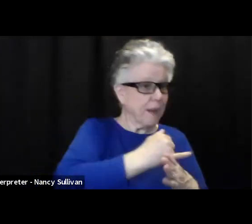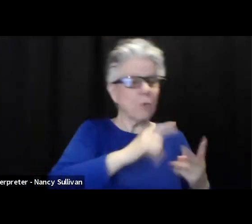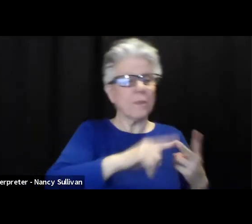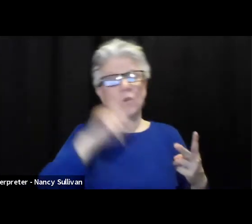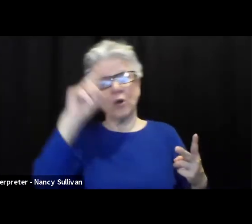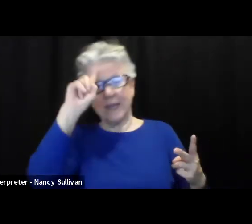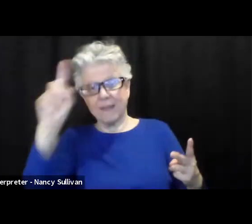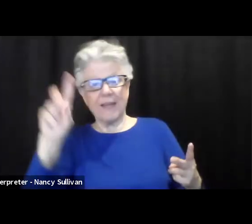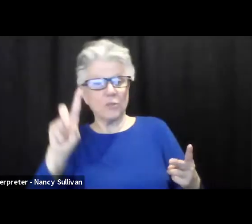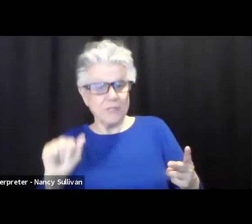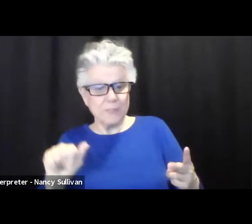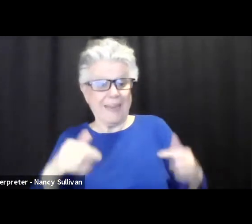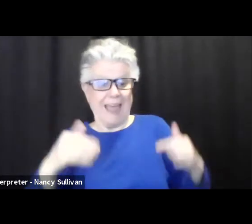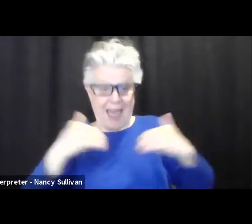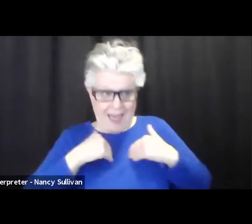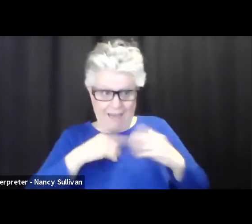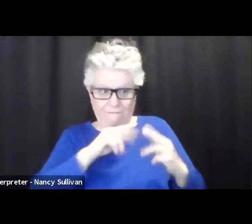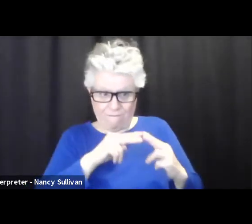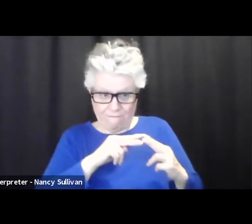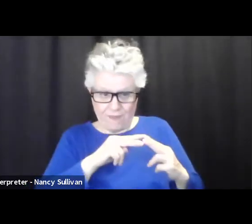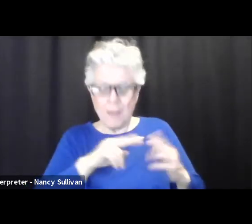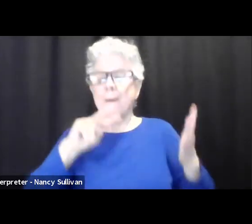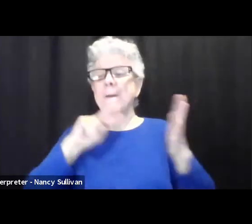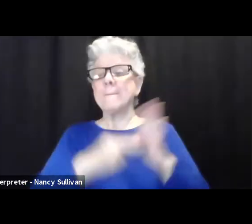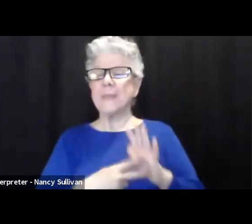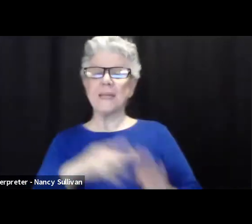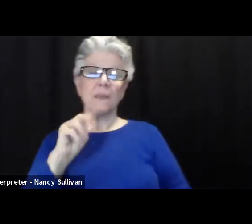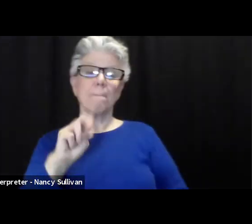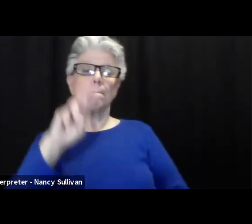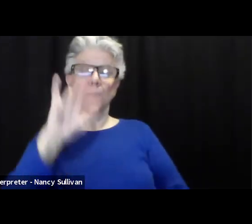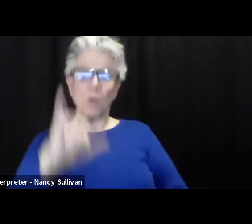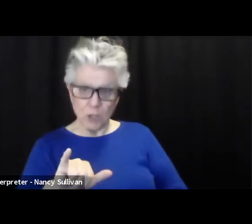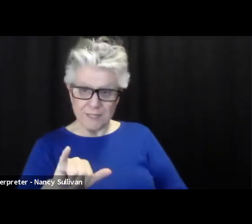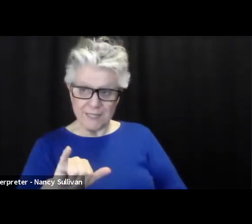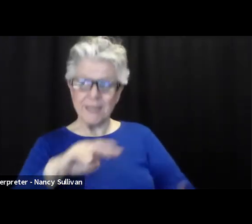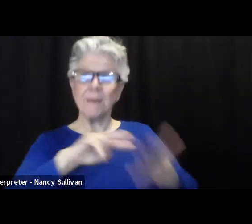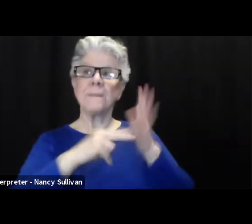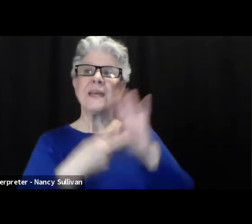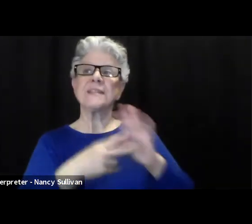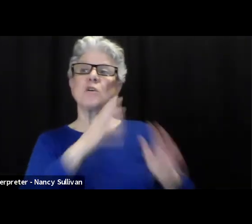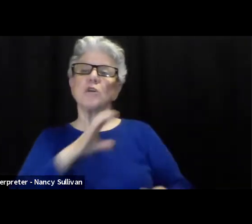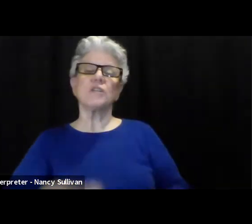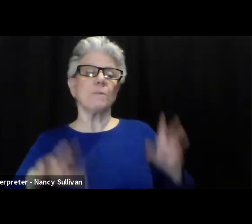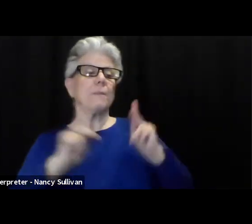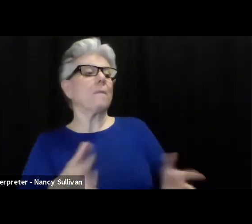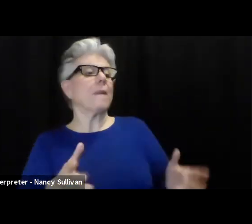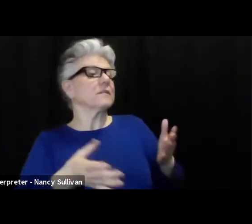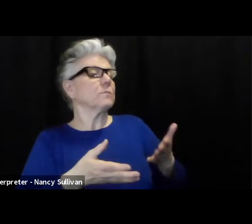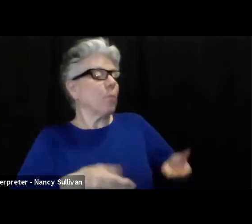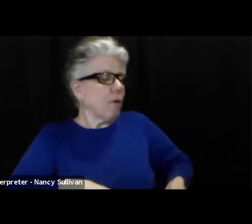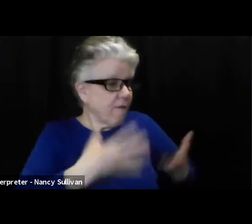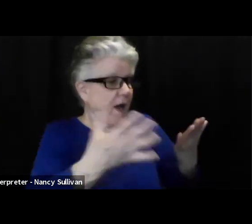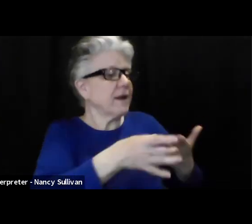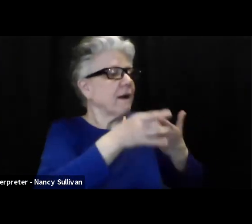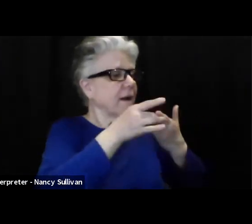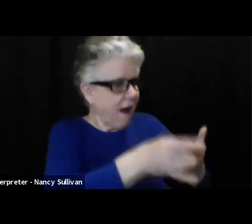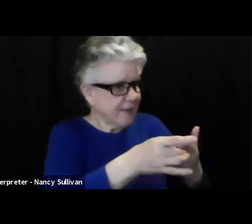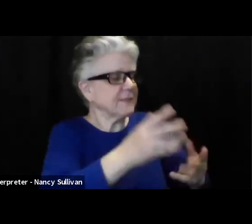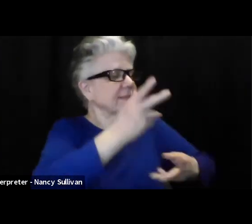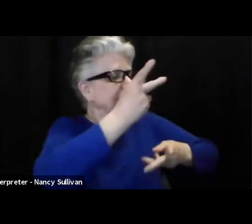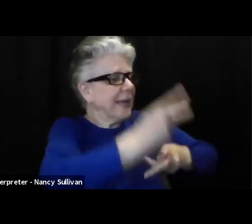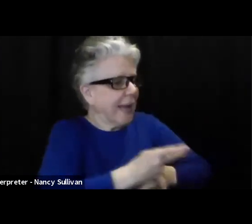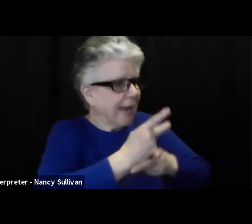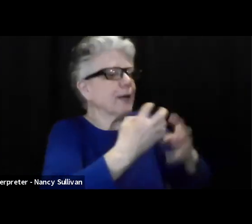disability, that the precepts of mercy oblige Christians to offer guidance, care, protection, and comfort.